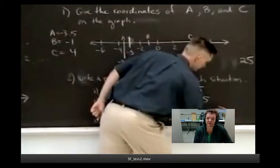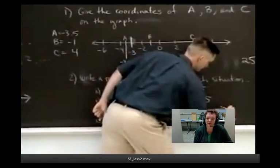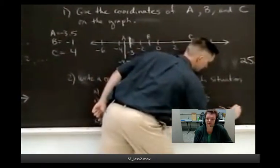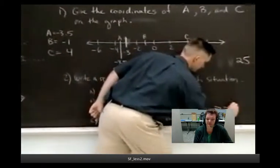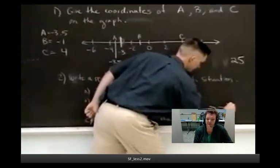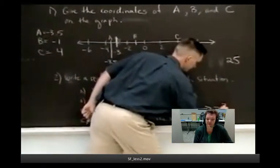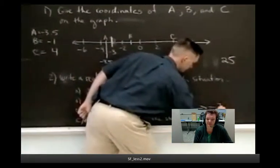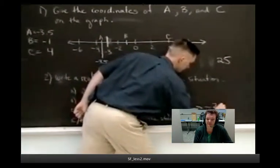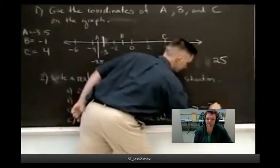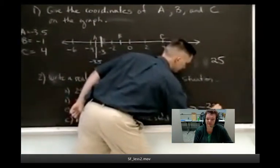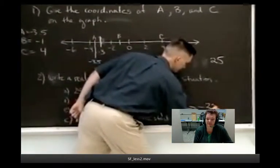-250.